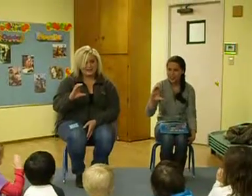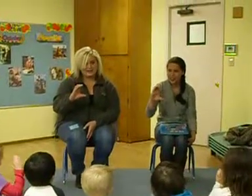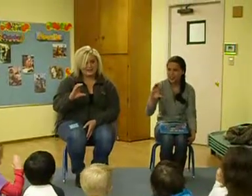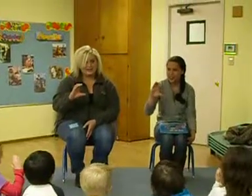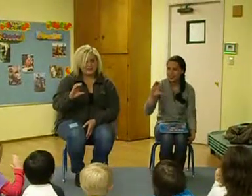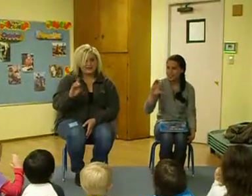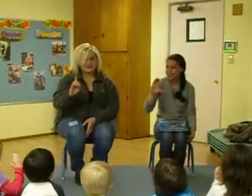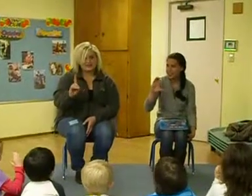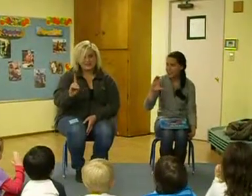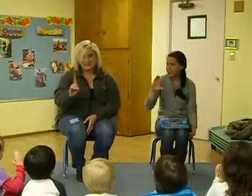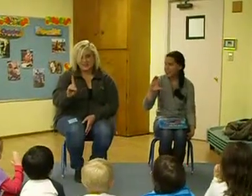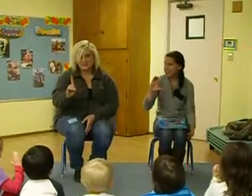And this is D.